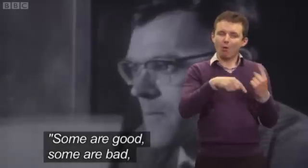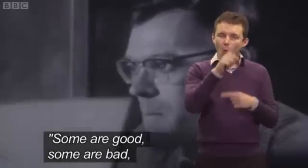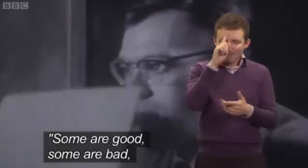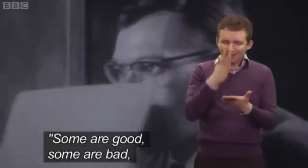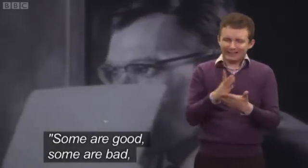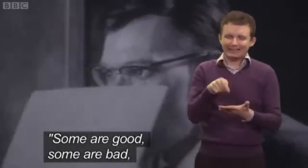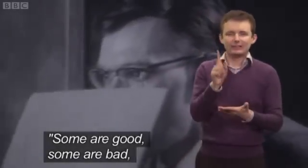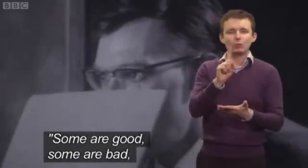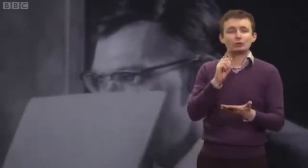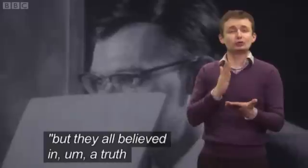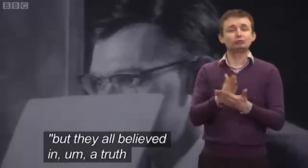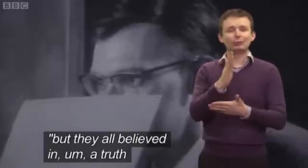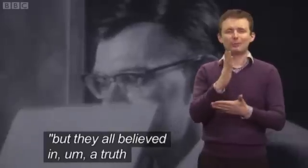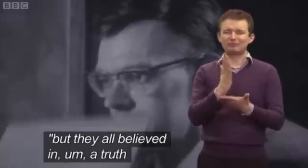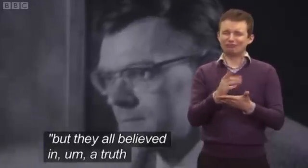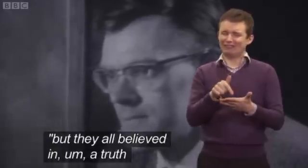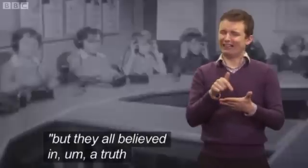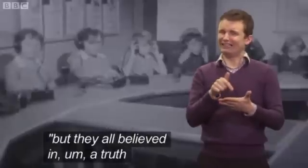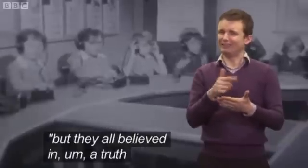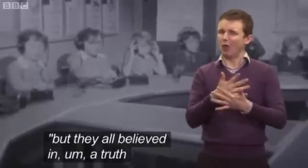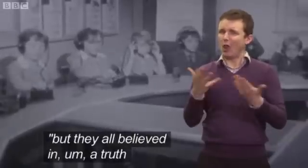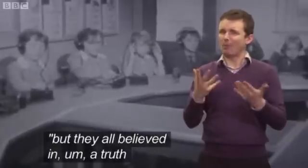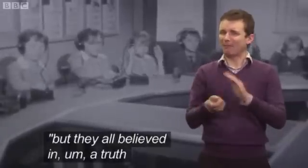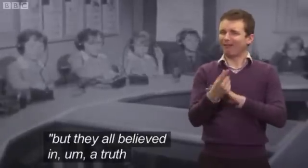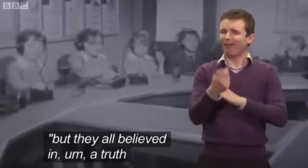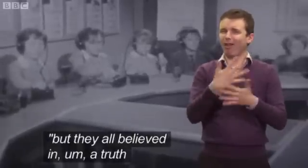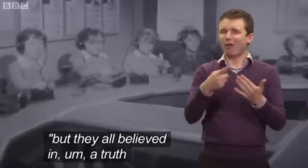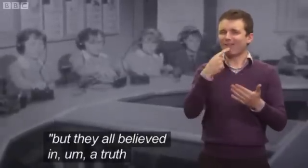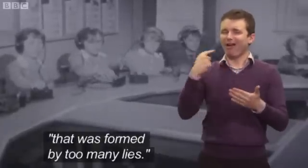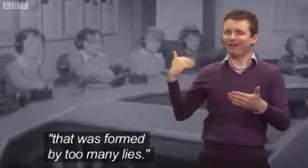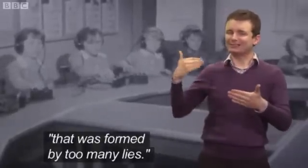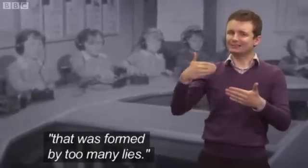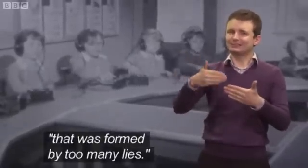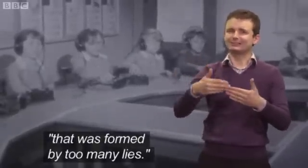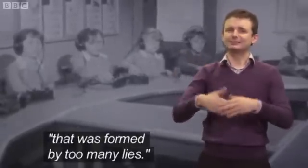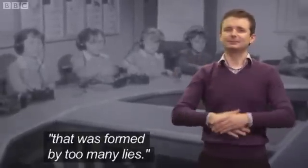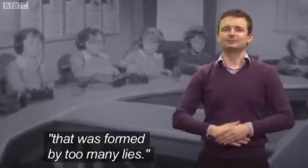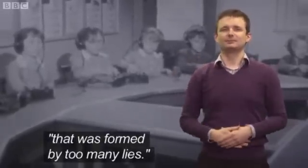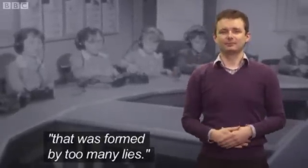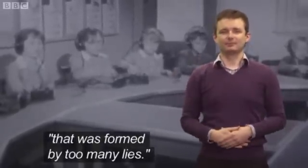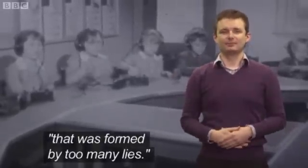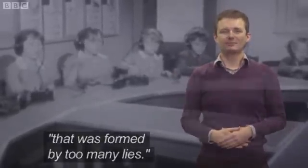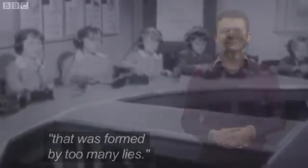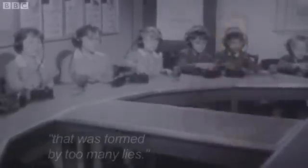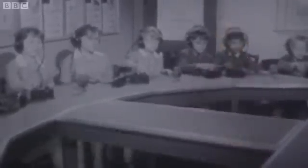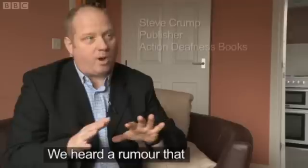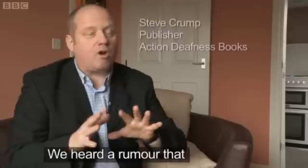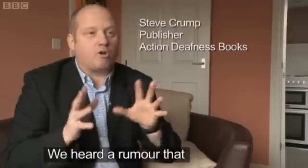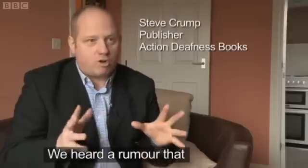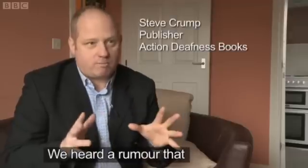Some are bad. But they all believed in a truth that was formed by too many lies. We heard a rumour